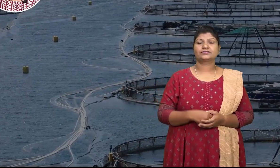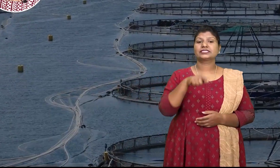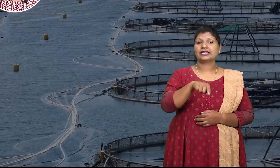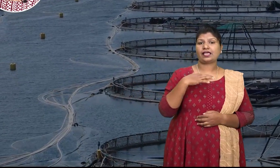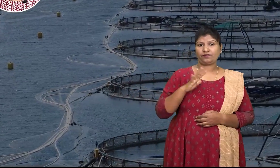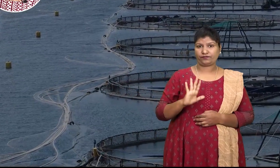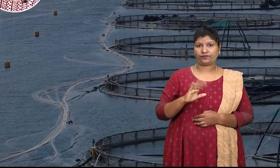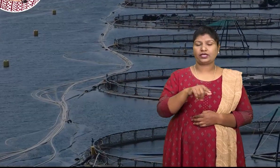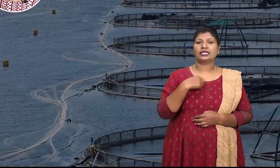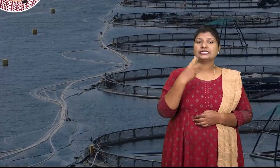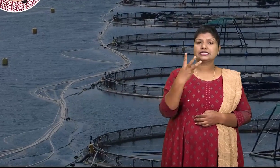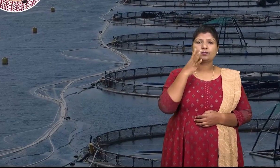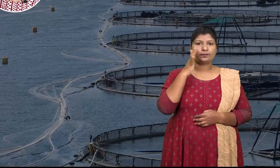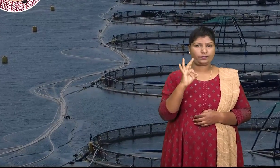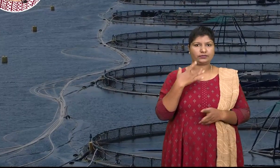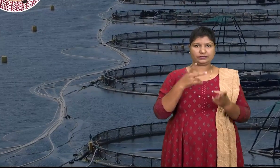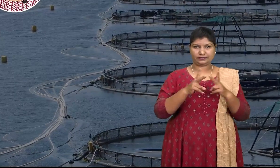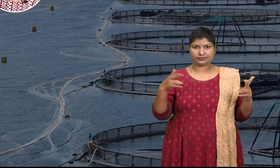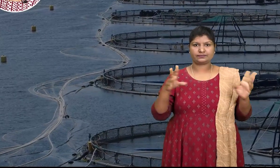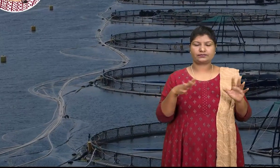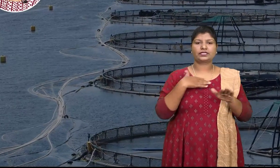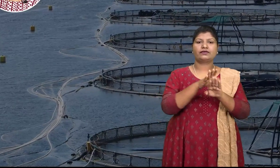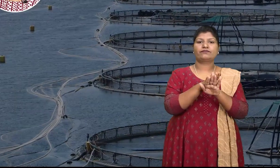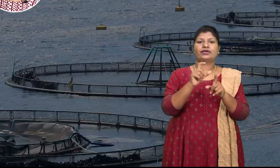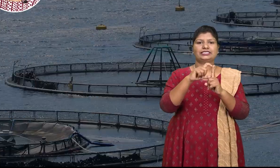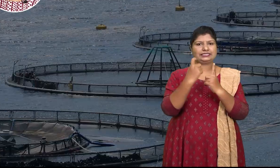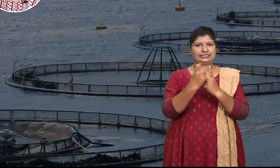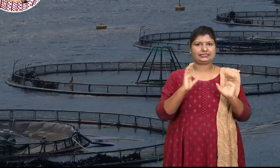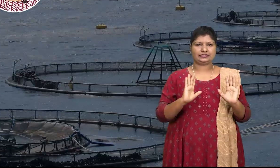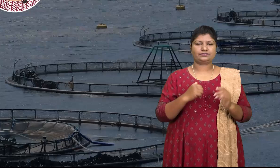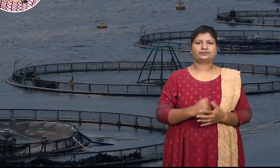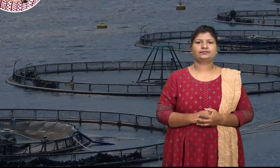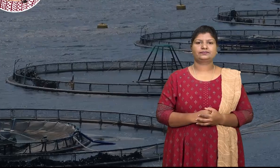There are three main types of fish culturing.